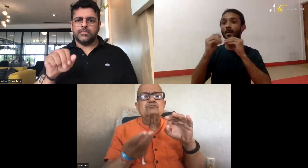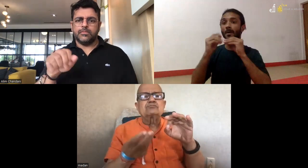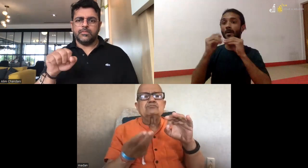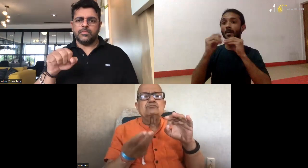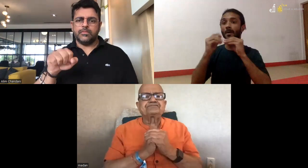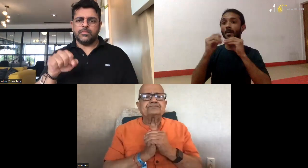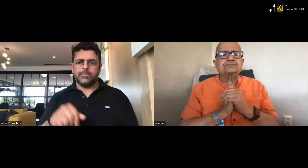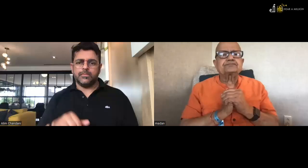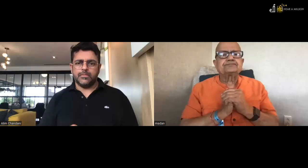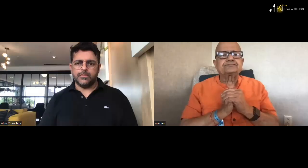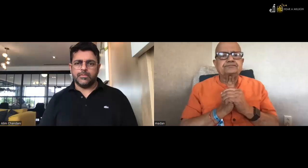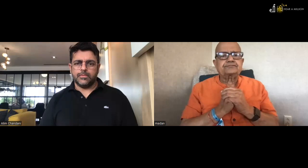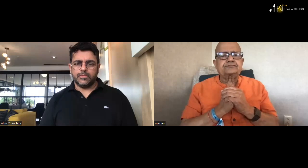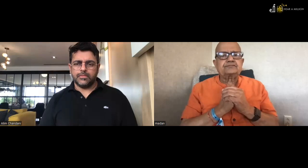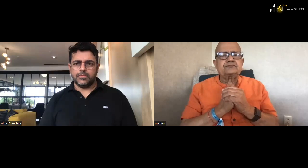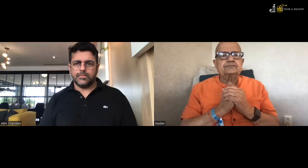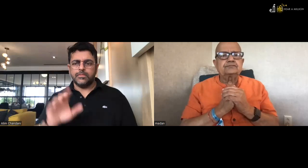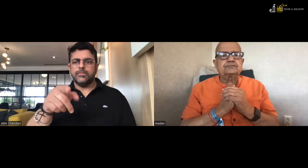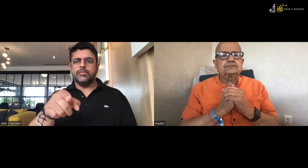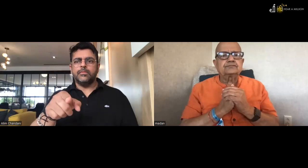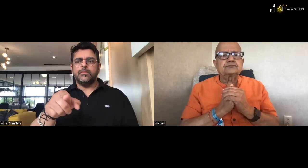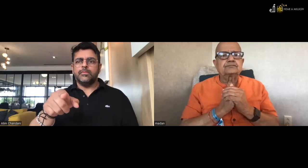Sapan got frozen.